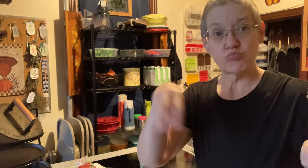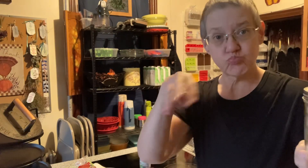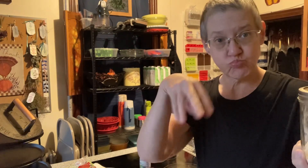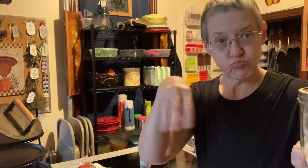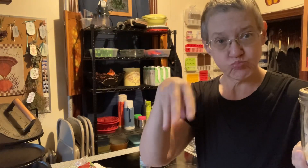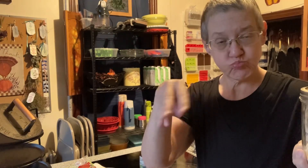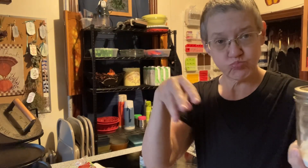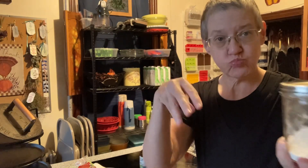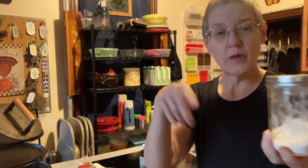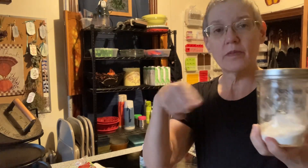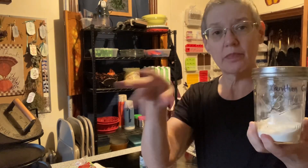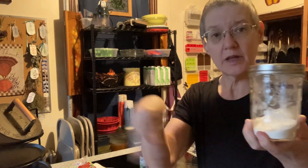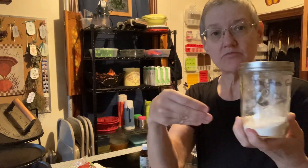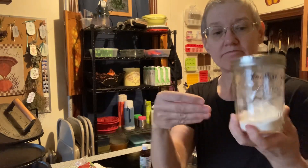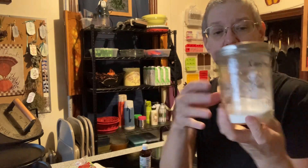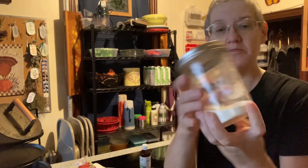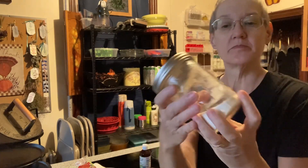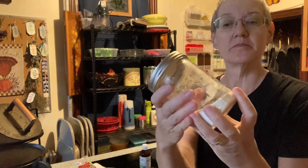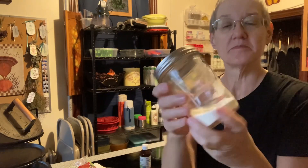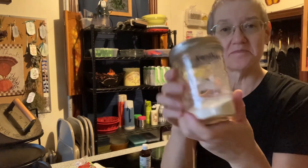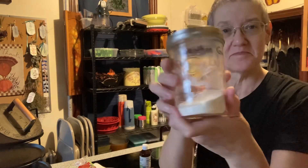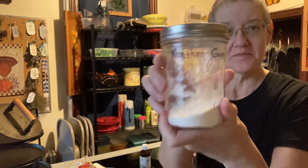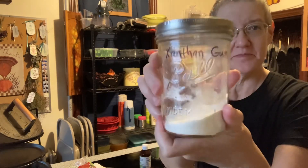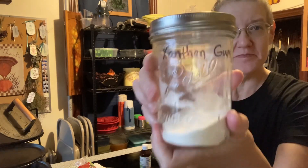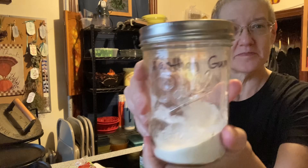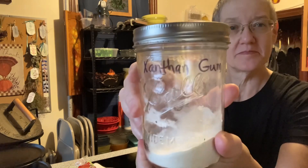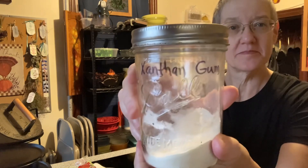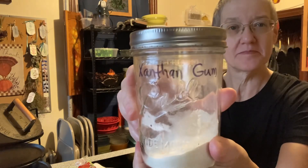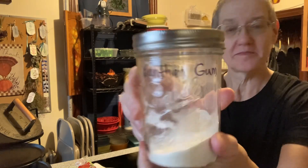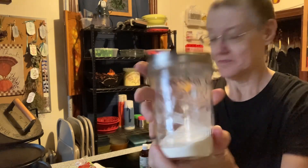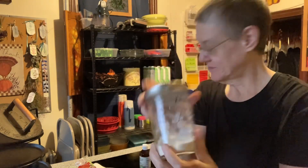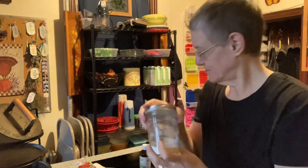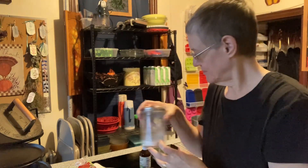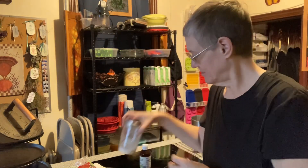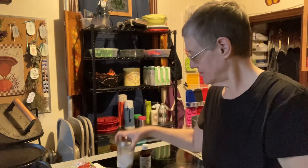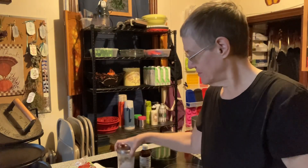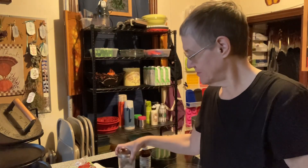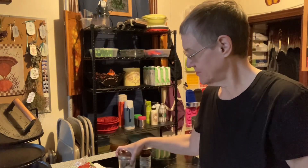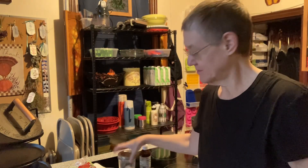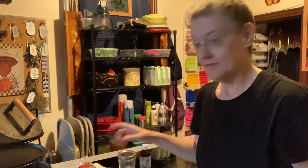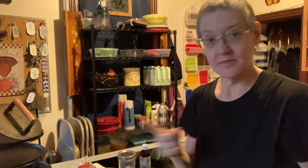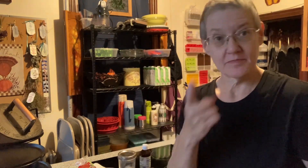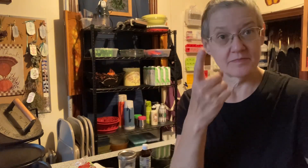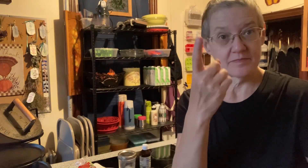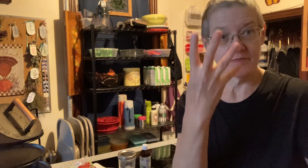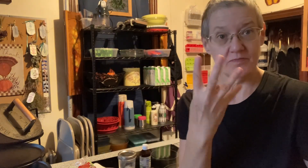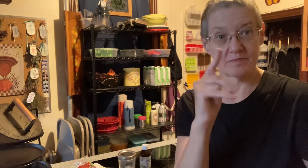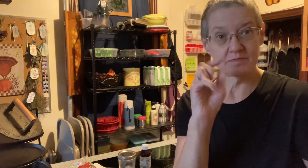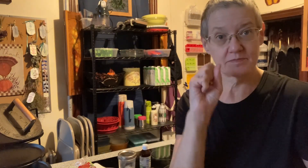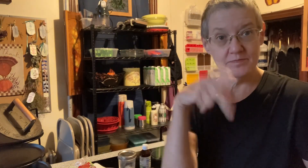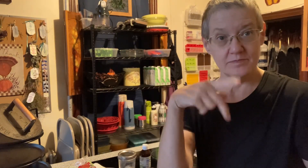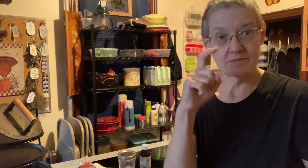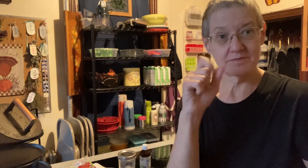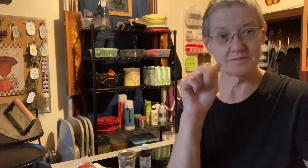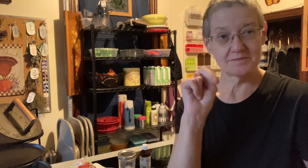Then after it's all cooked down, we're going to add 1/4 of a teaspoon